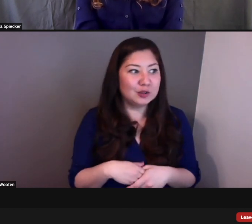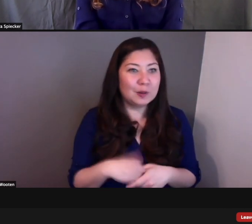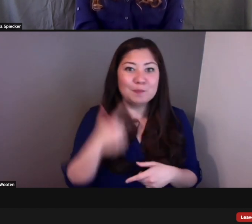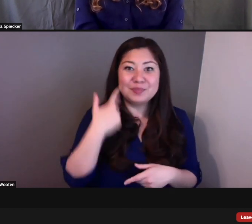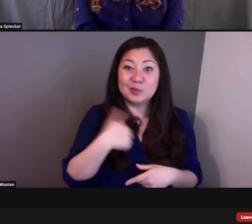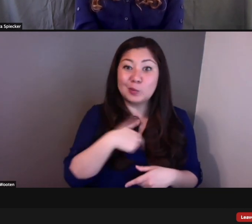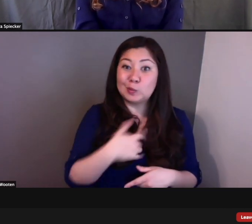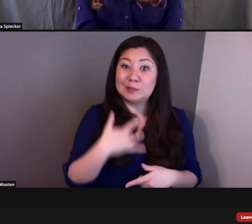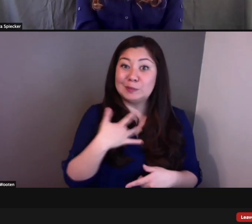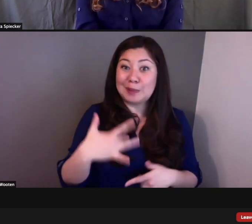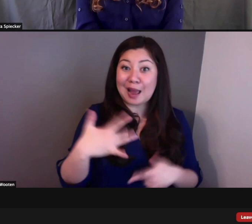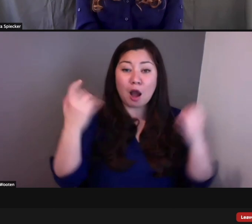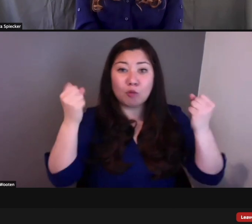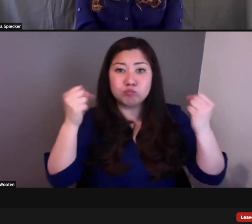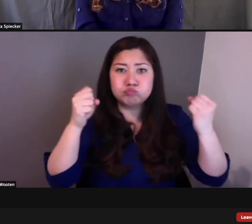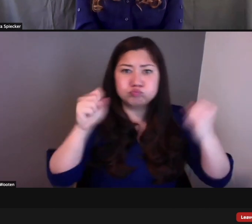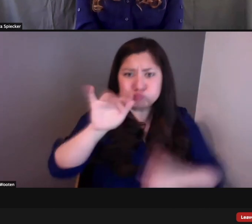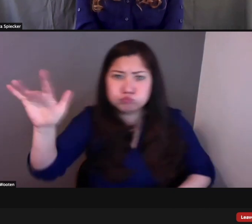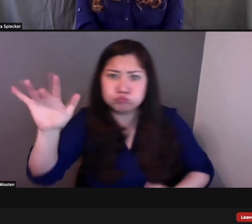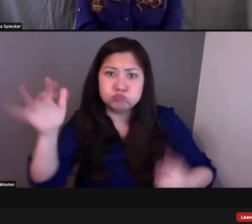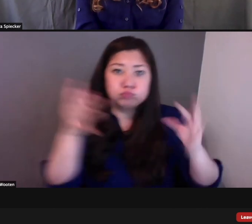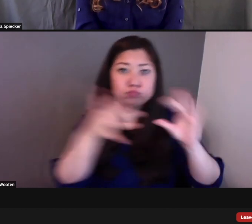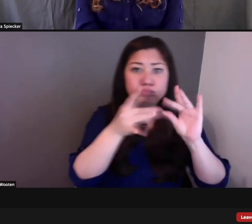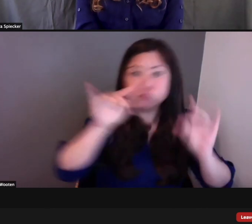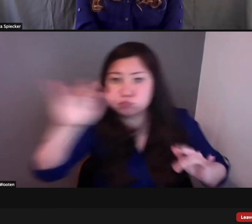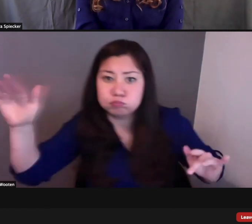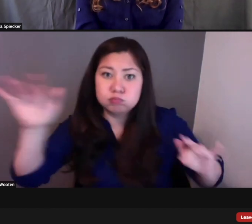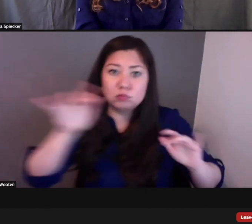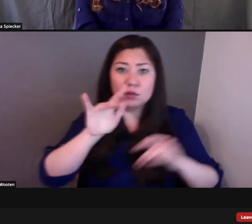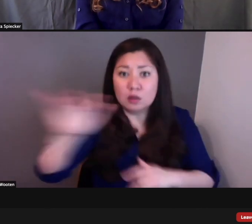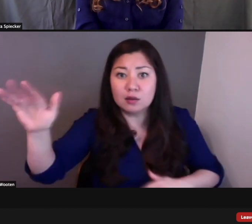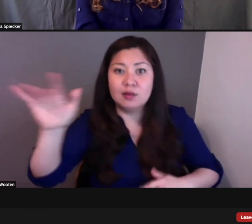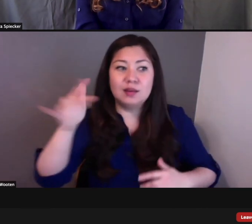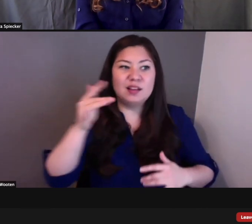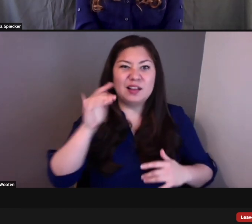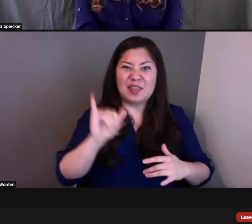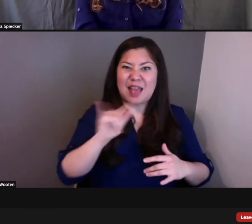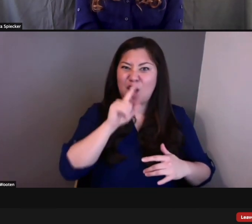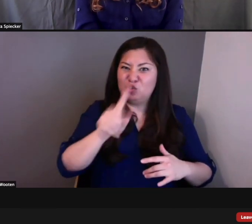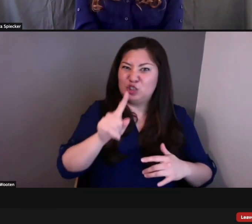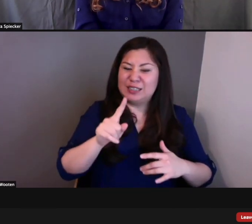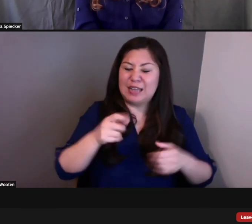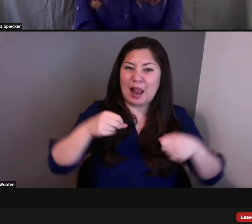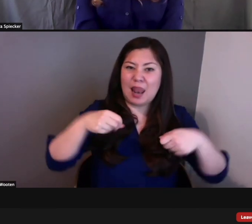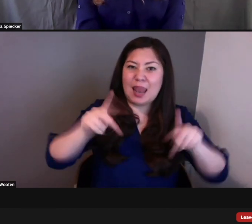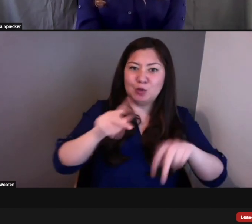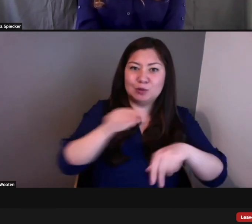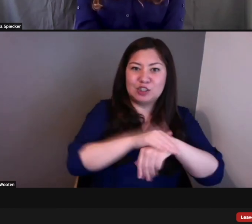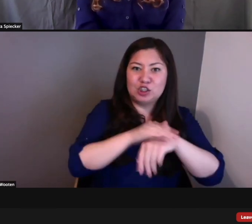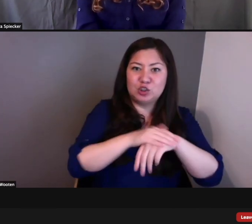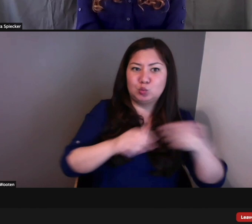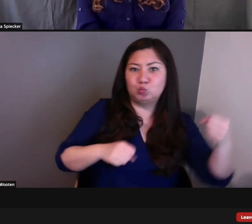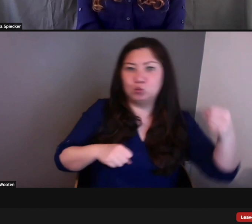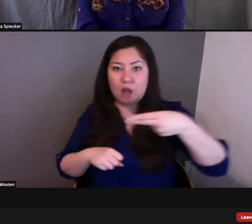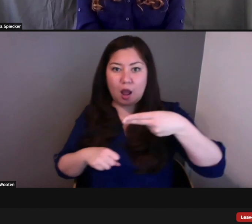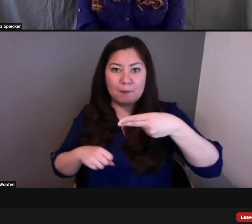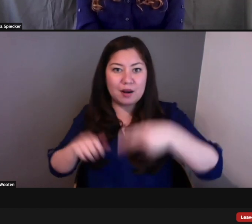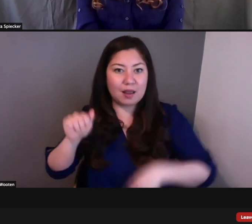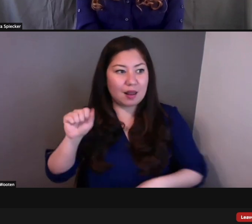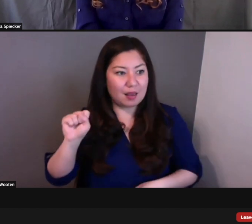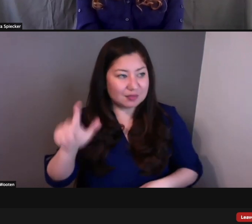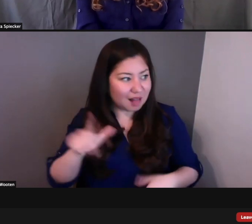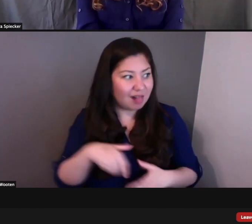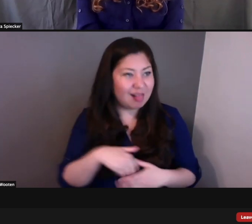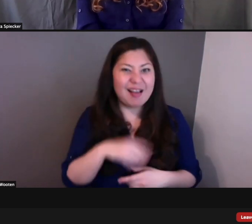ASL. And so, we've been ingrained to, think about English, but we are missing out on the beauty of ASL